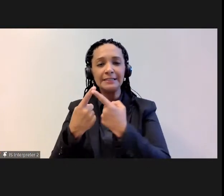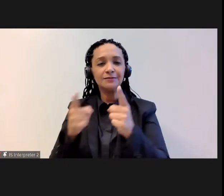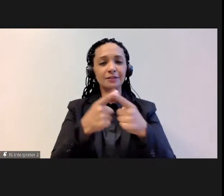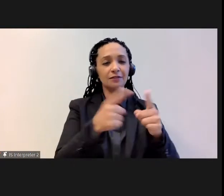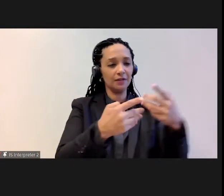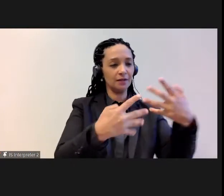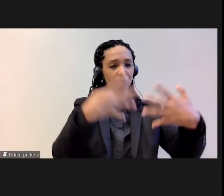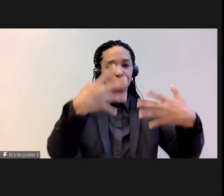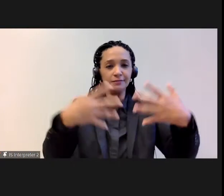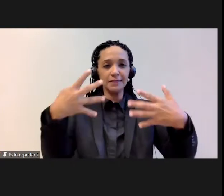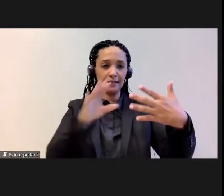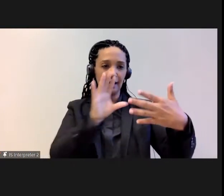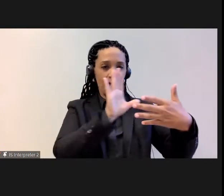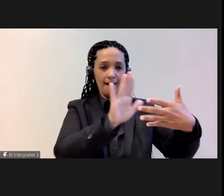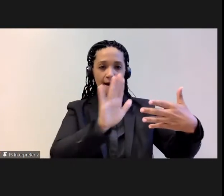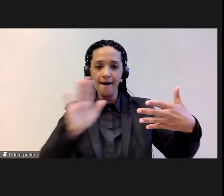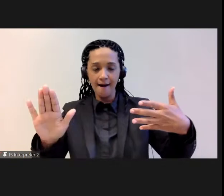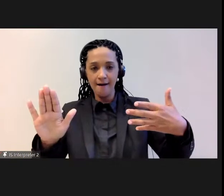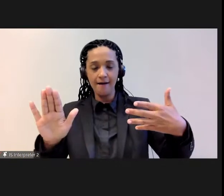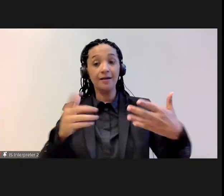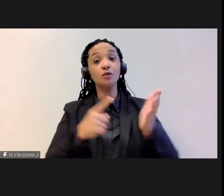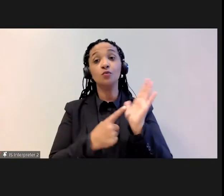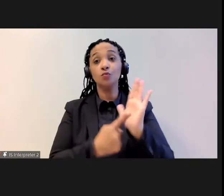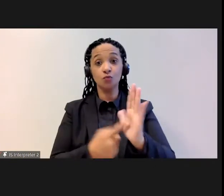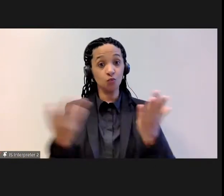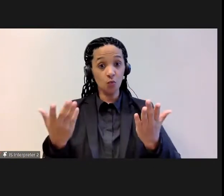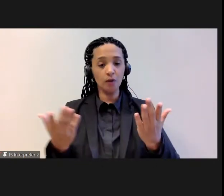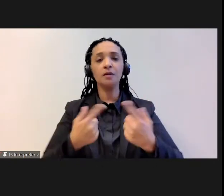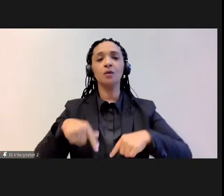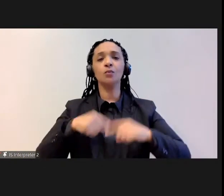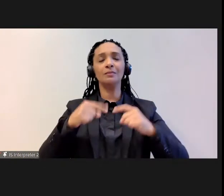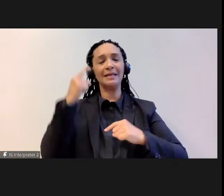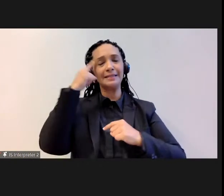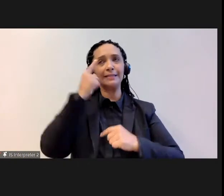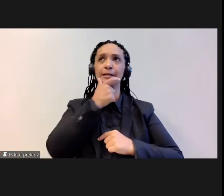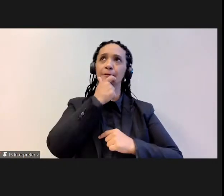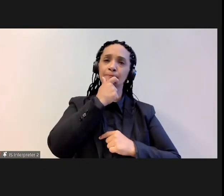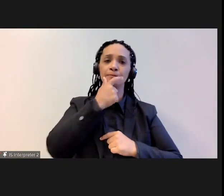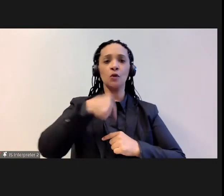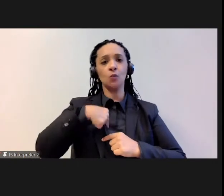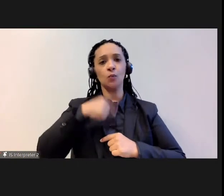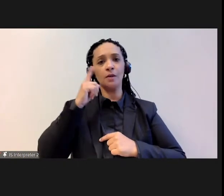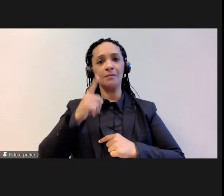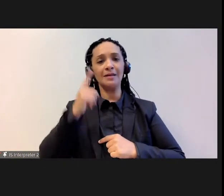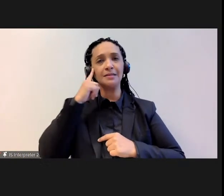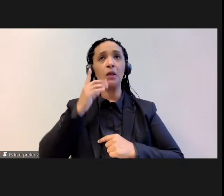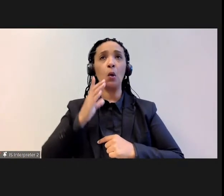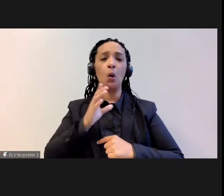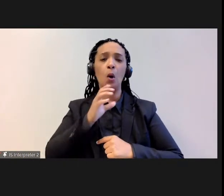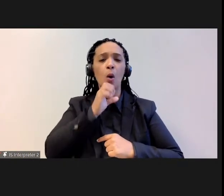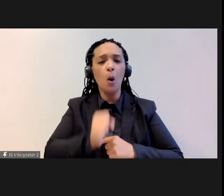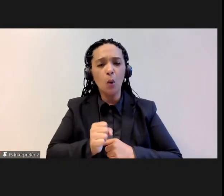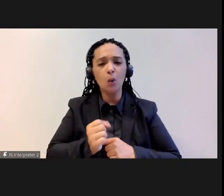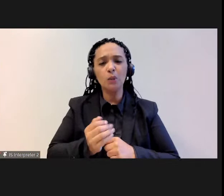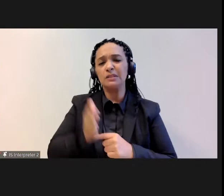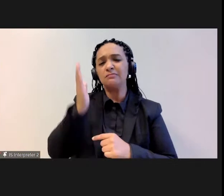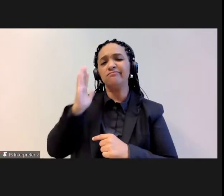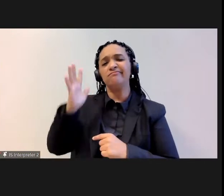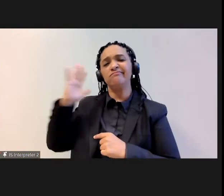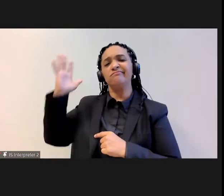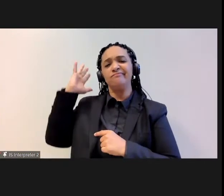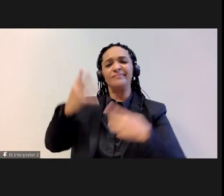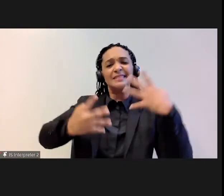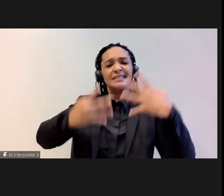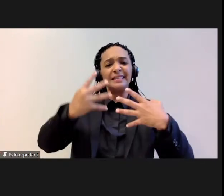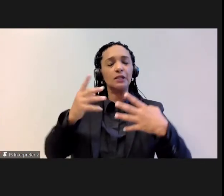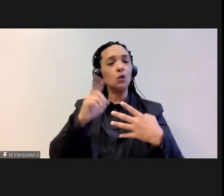really demonstrated that we really need to move away from relying on, historical sources of data into more